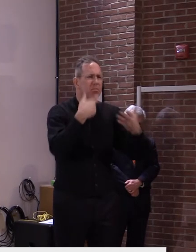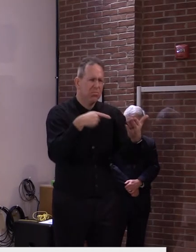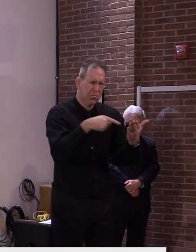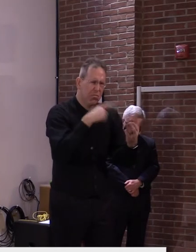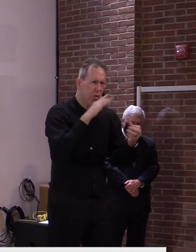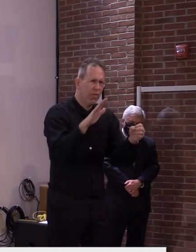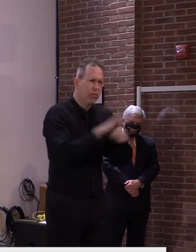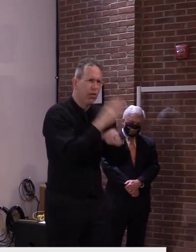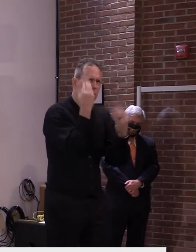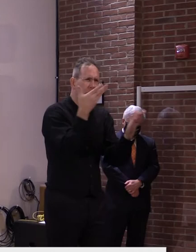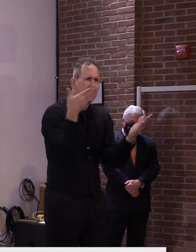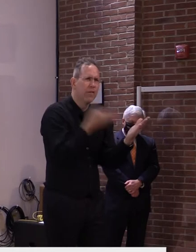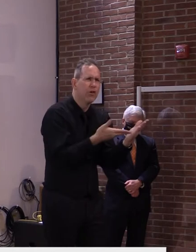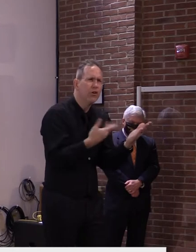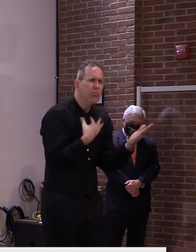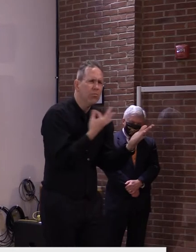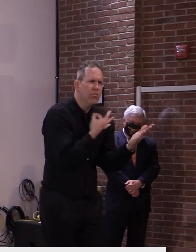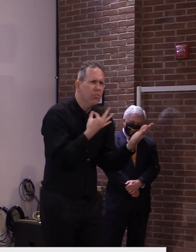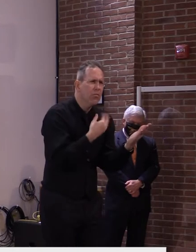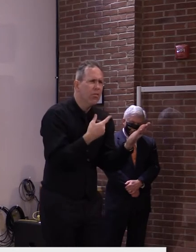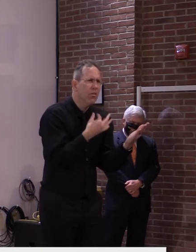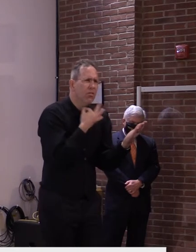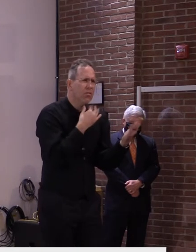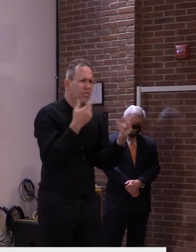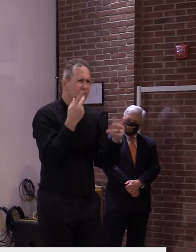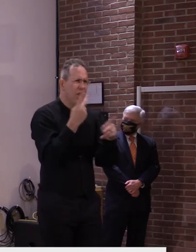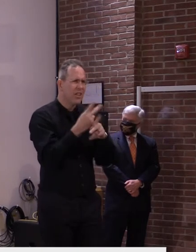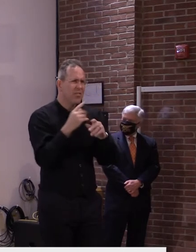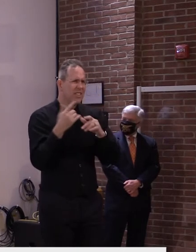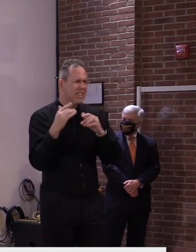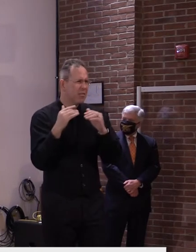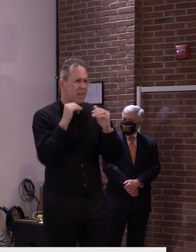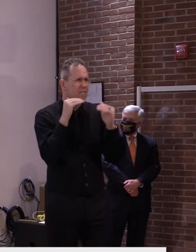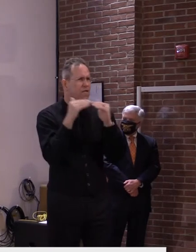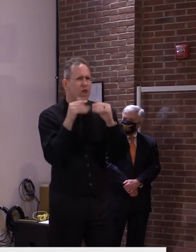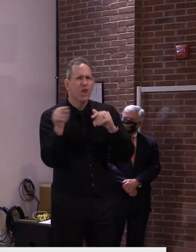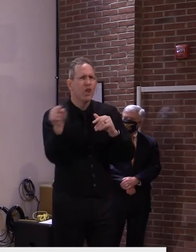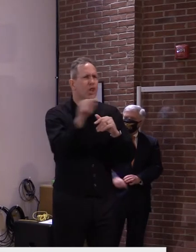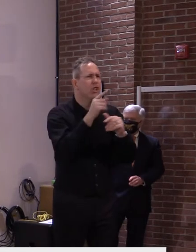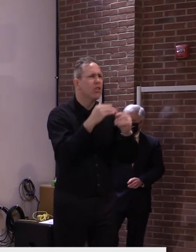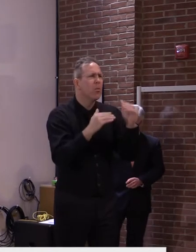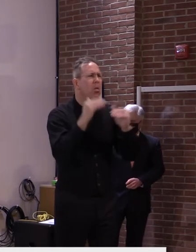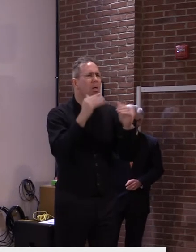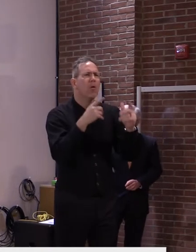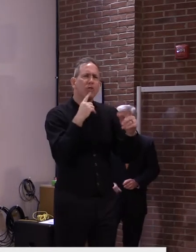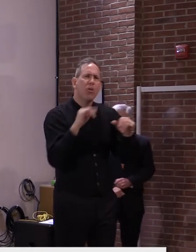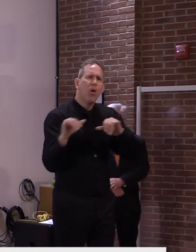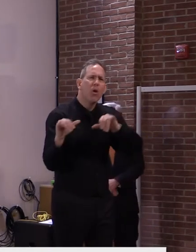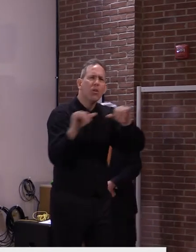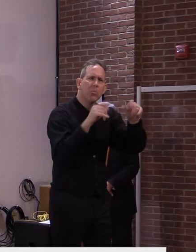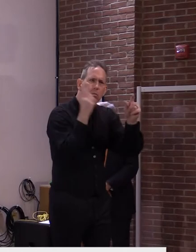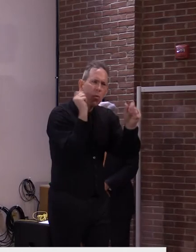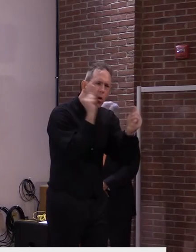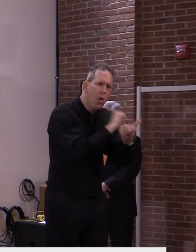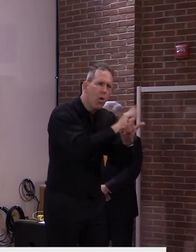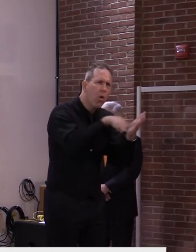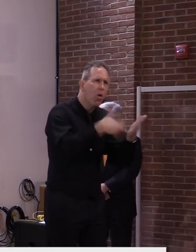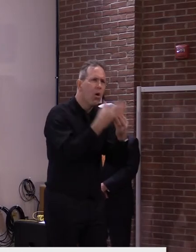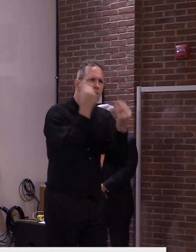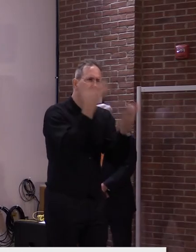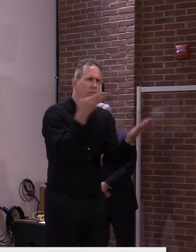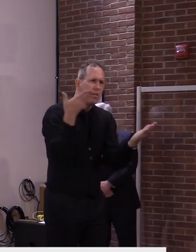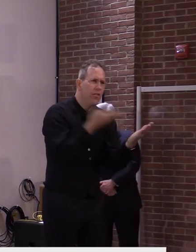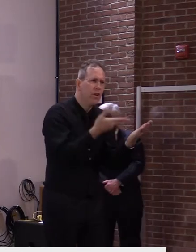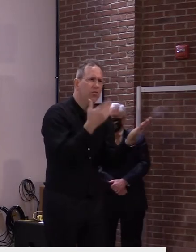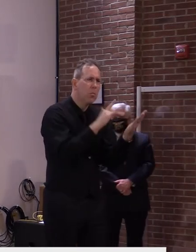be done to even the playing field so that everybody is treated alike here in Vermont and that the public can get information so they